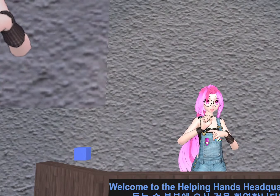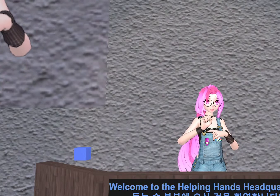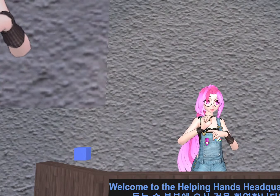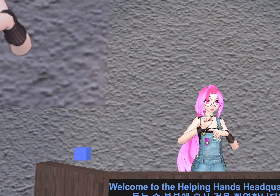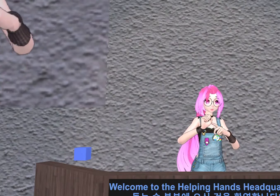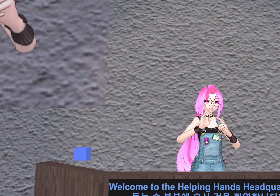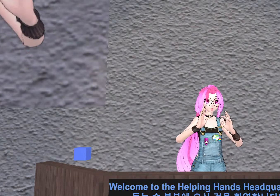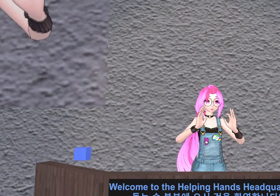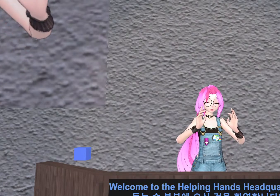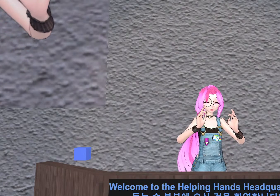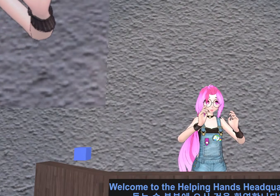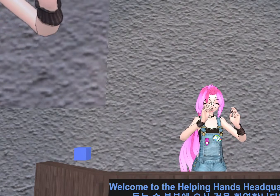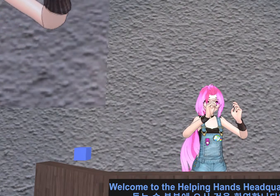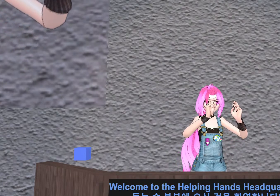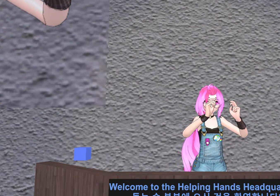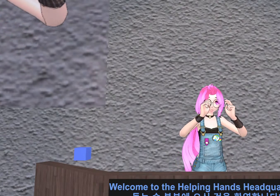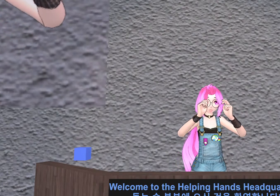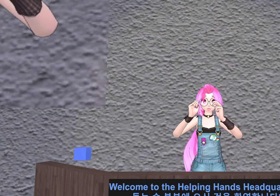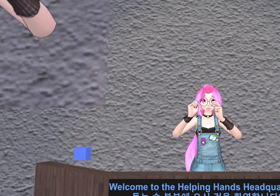More,